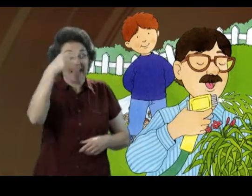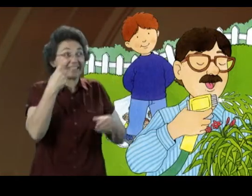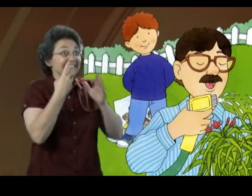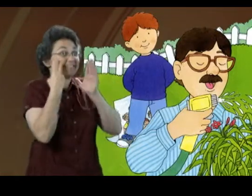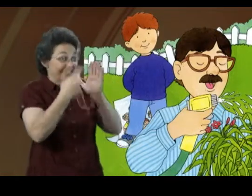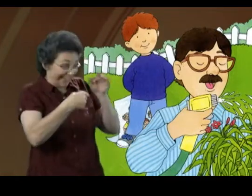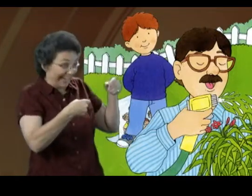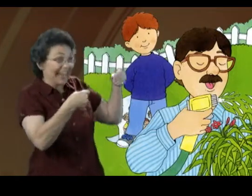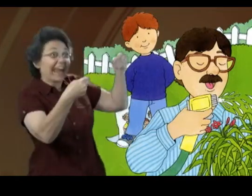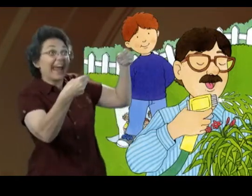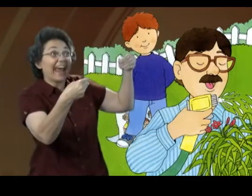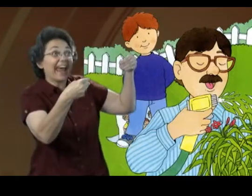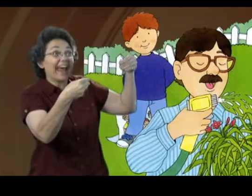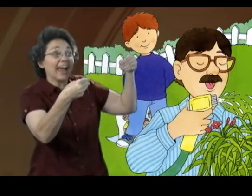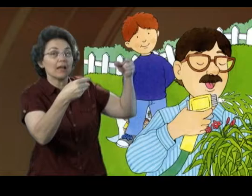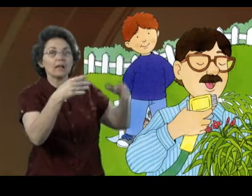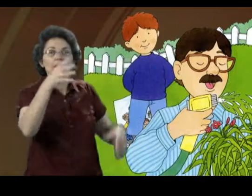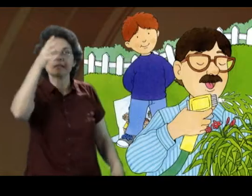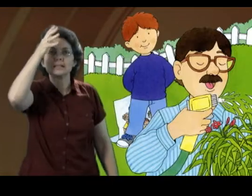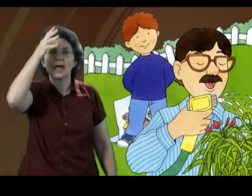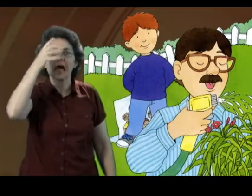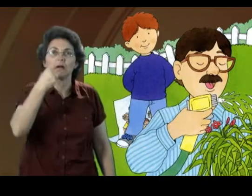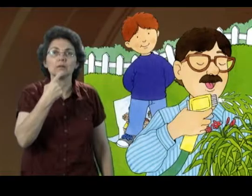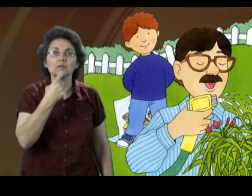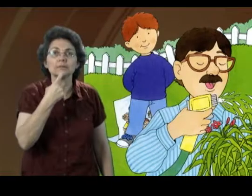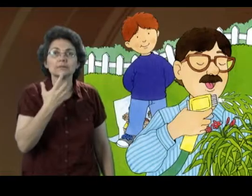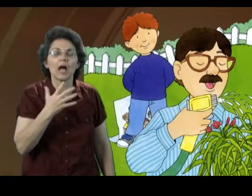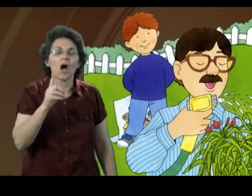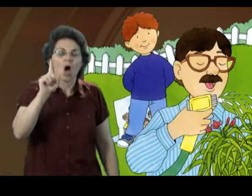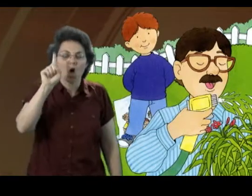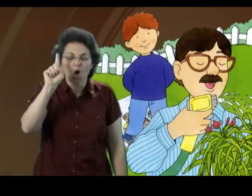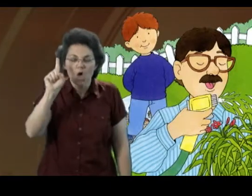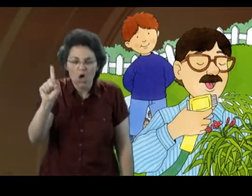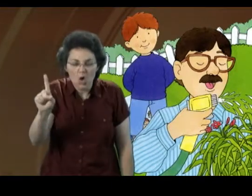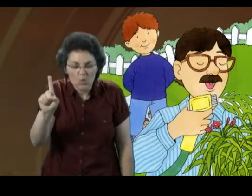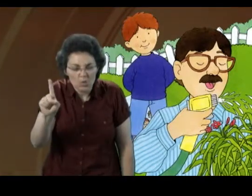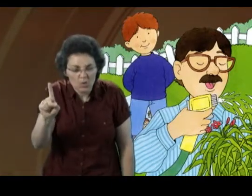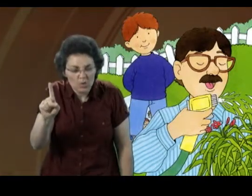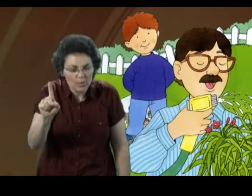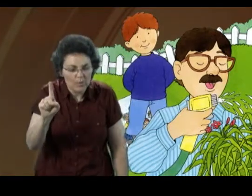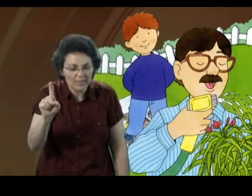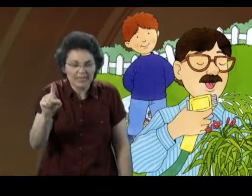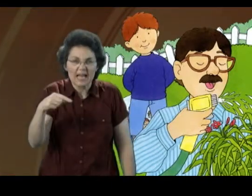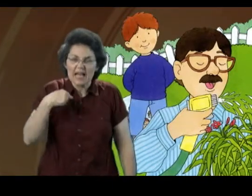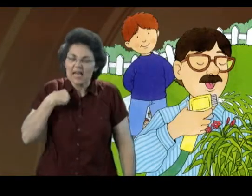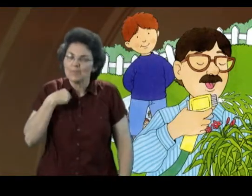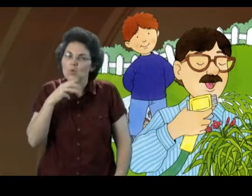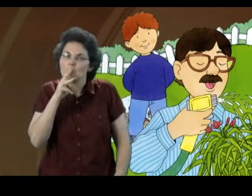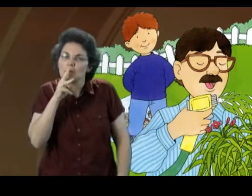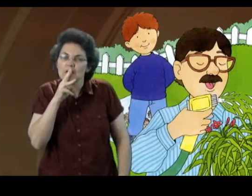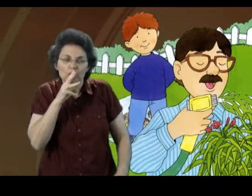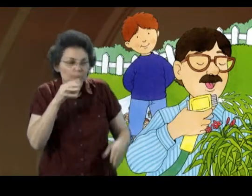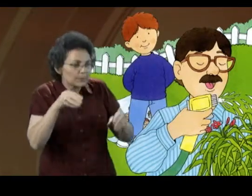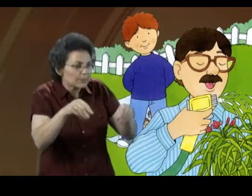"Guess what I made?" Fred said. "Just a minute, Fred," his dad said. "I'm watering the